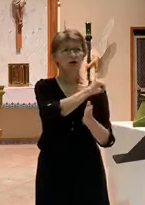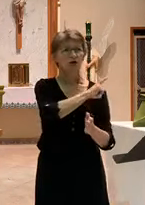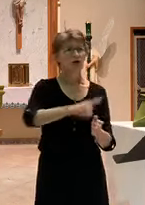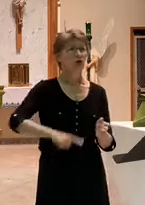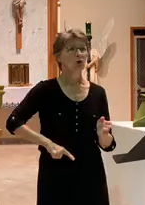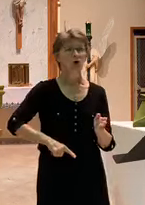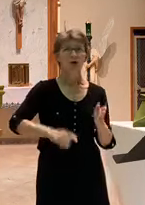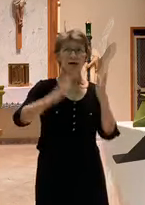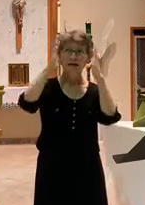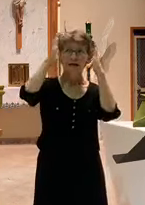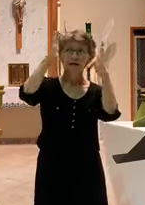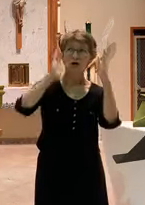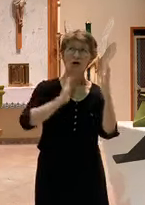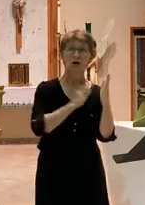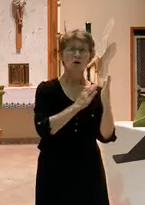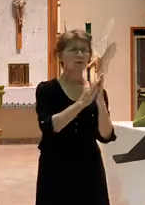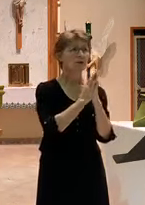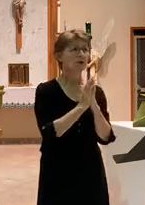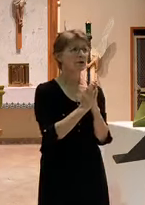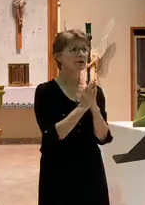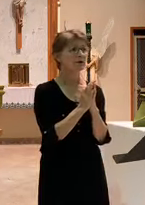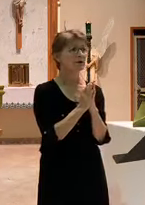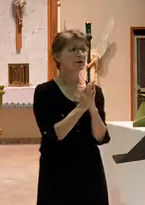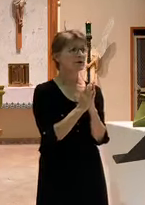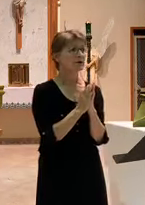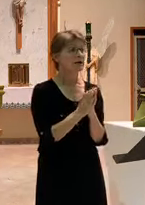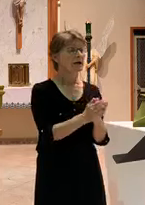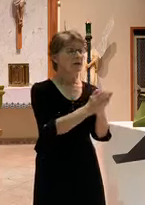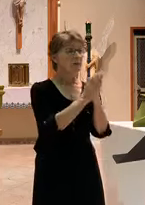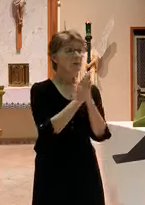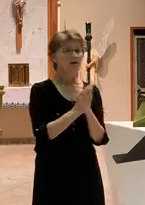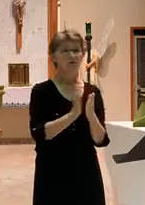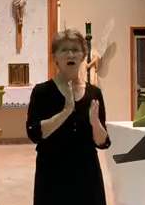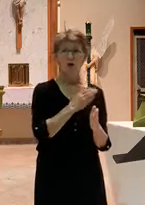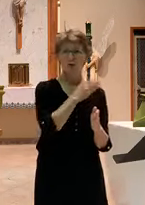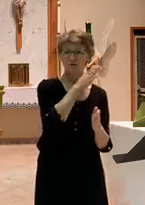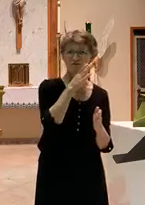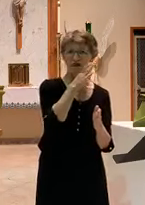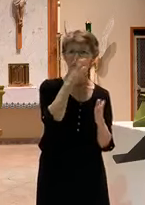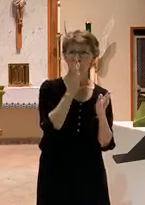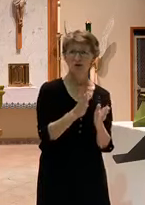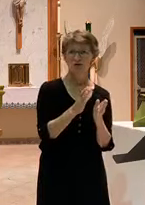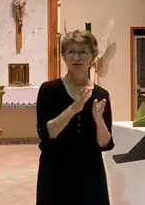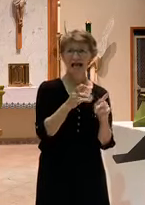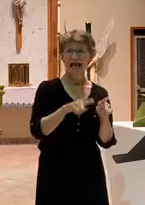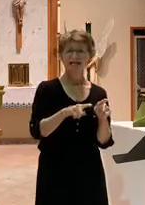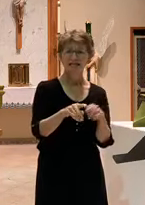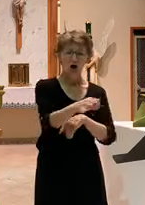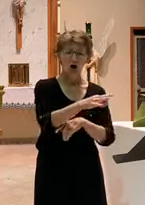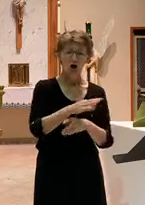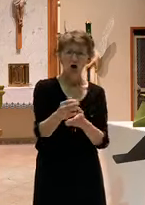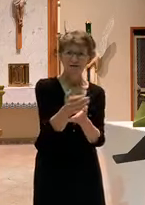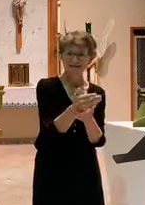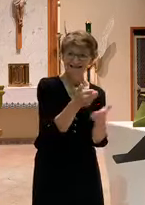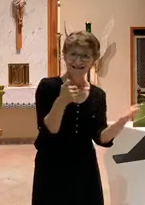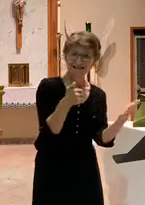Lord. Lord, hear our prayer. For our farmers, as the harvest season draws